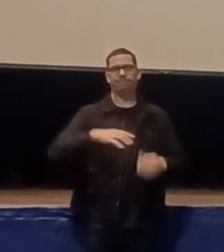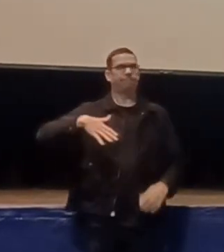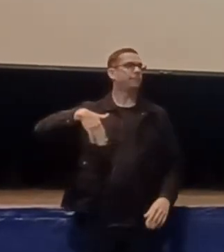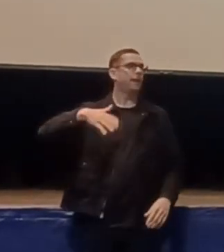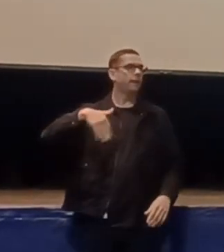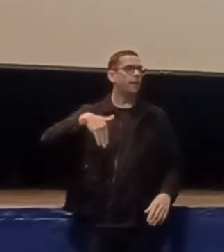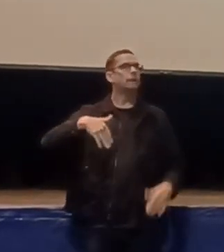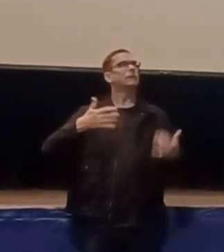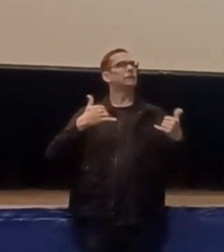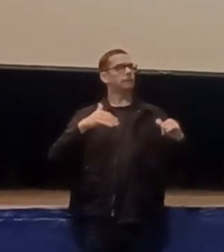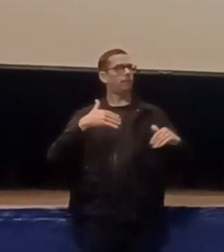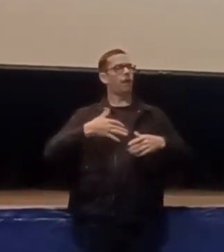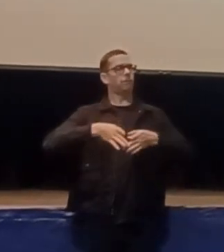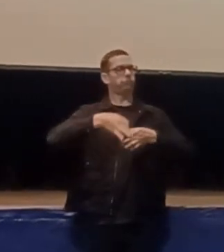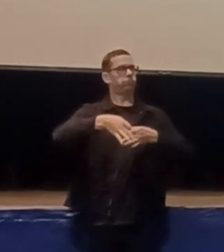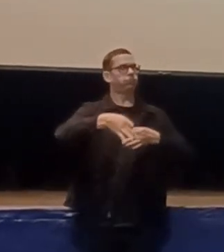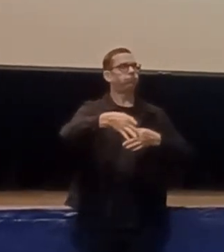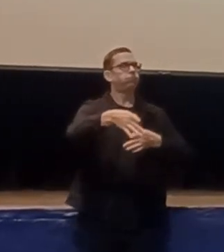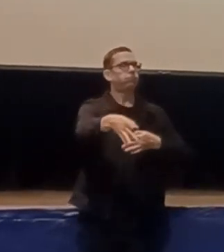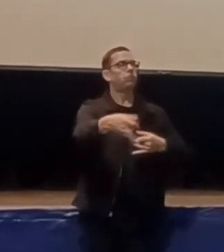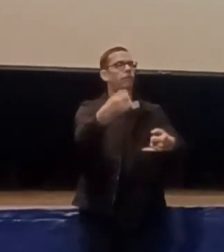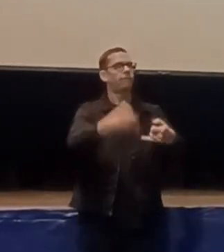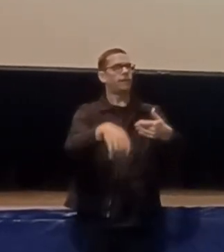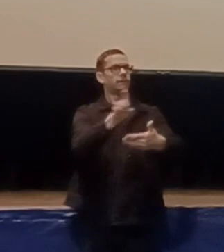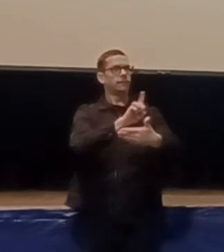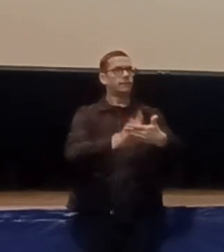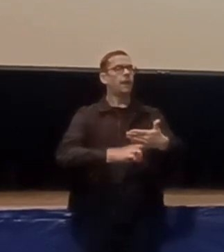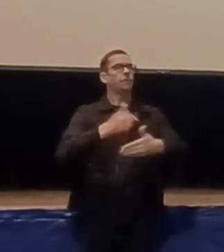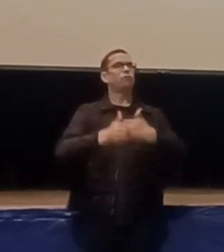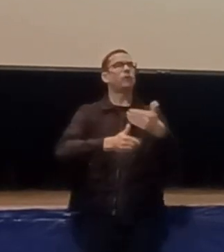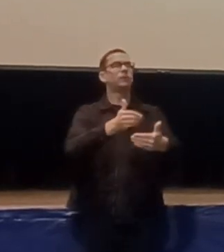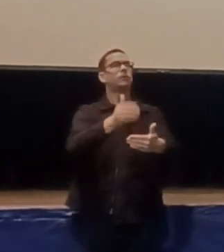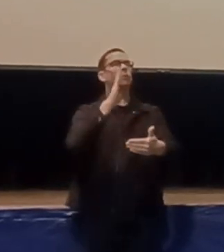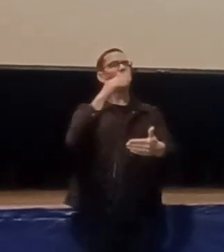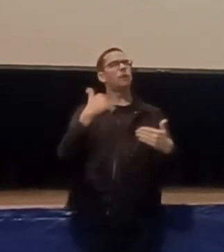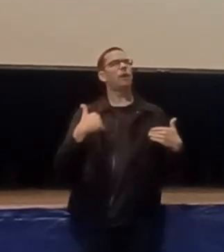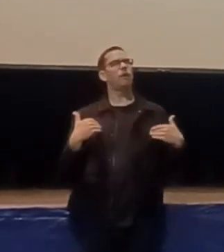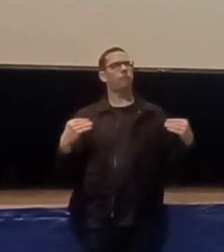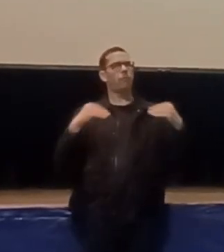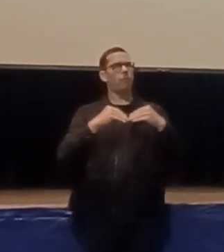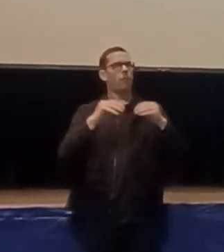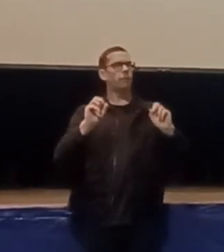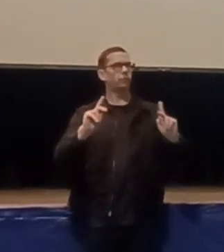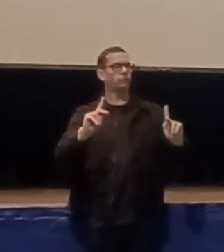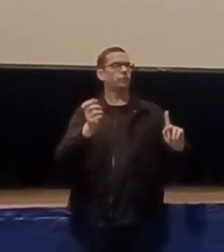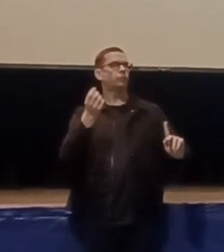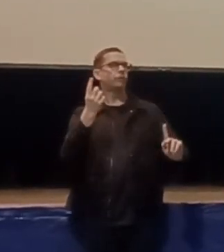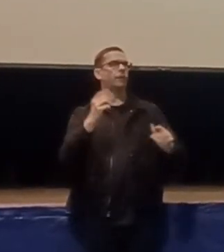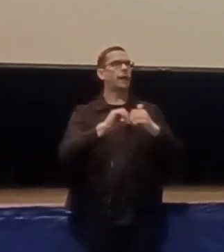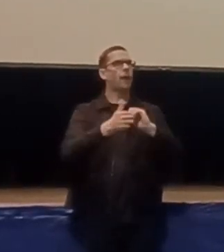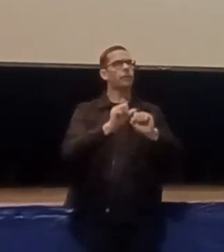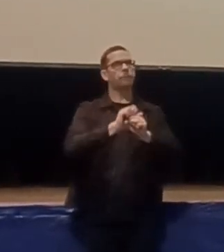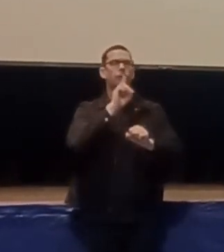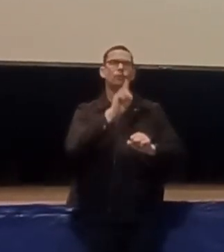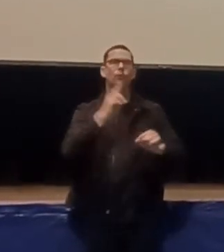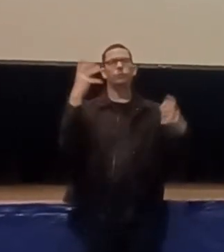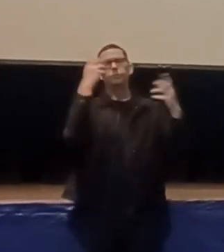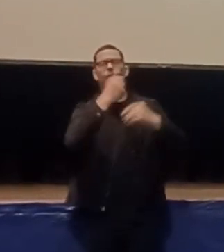go through a final design process, and there'll be opportunities to understand how we can make sure it is